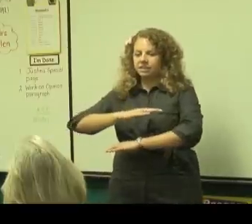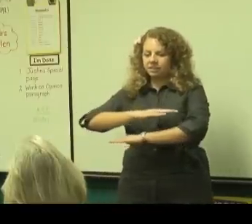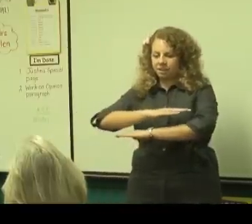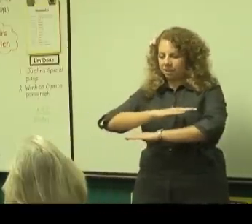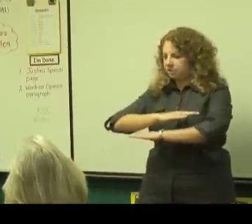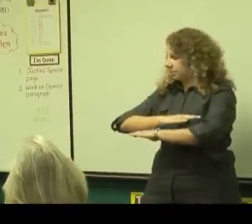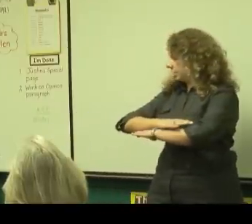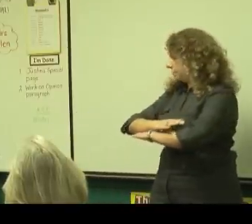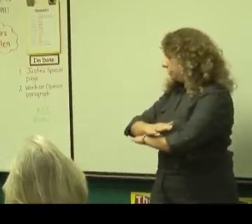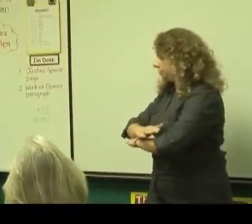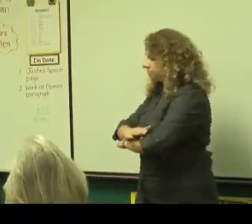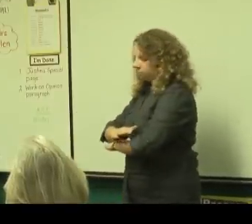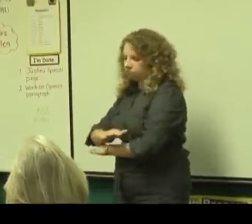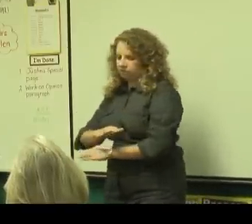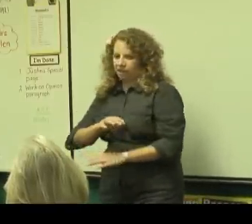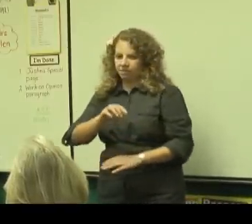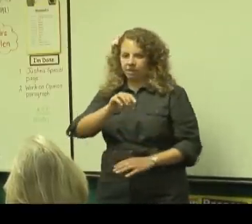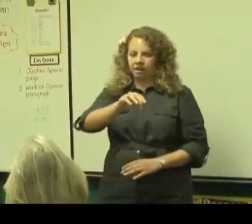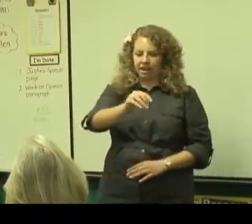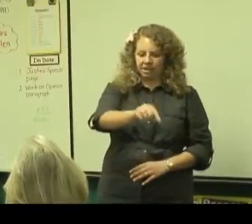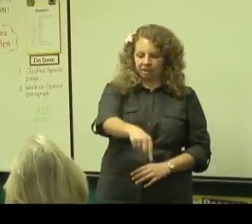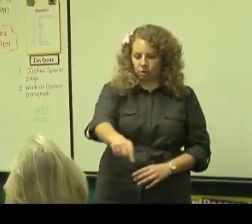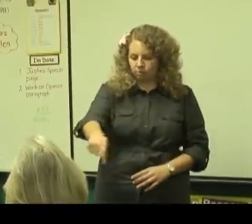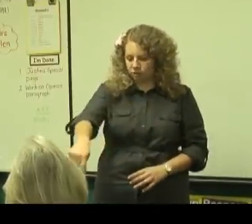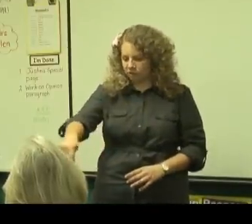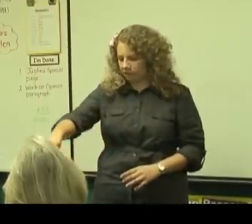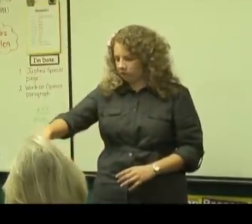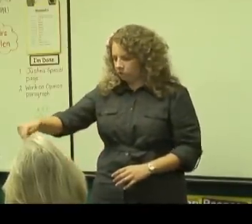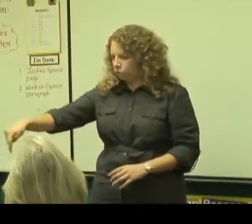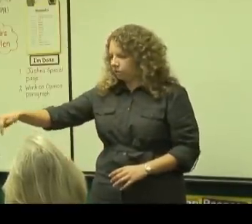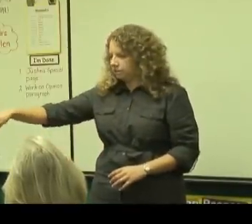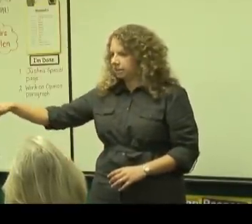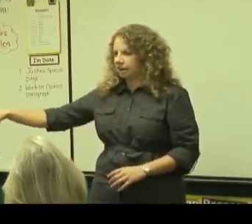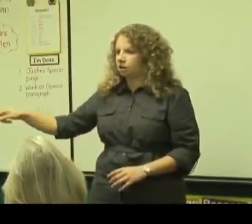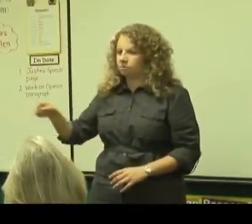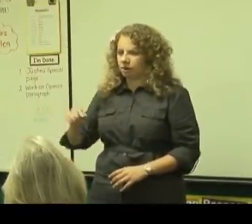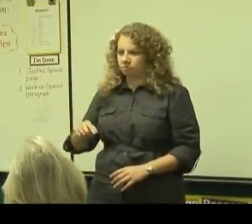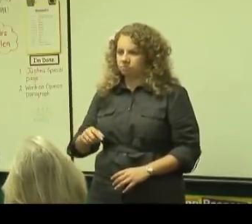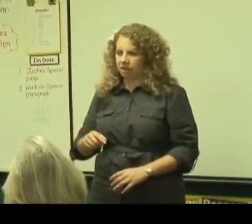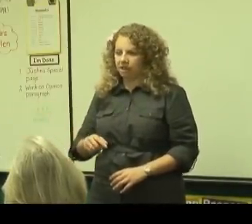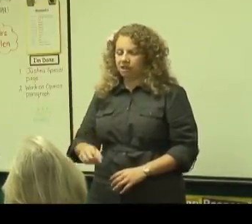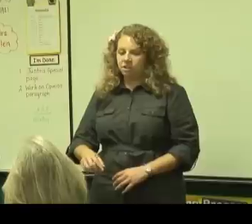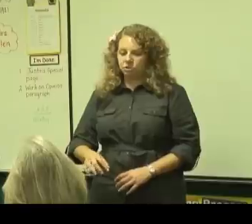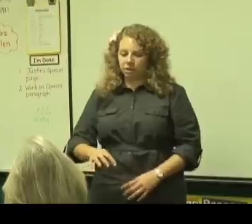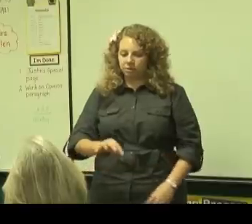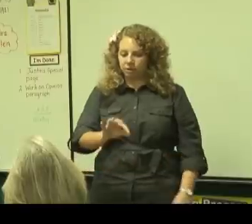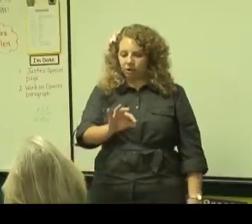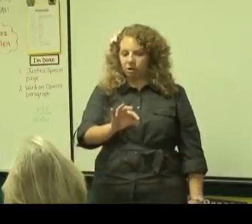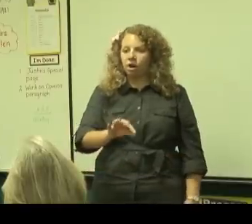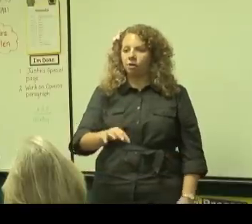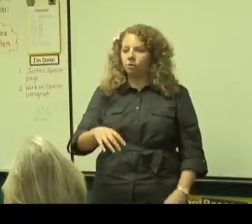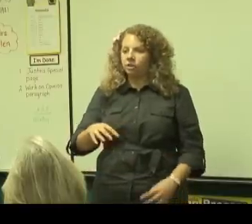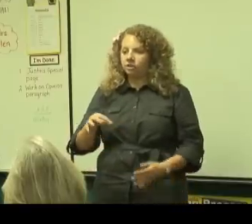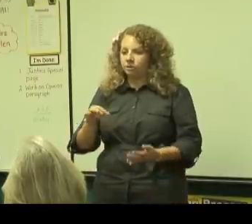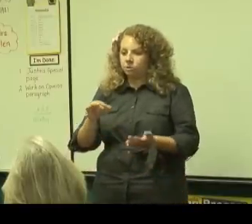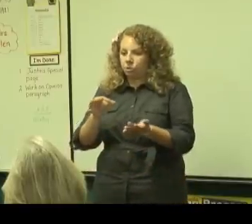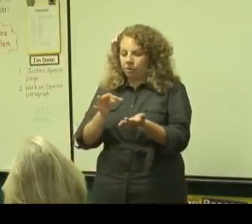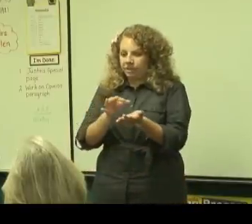that there's a table and then I have like a whole bunch of like coins laid out in a row. Okay, so I would go, oh, there was